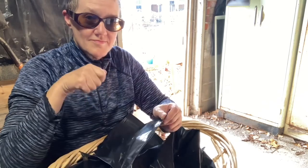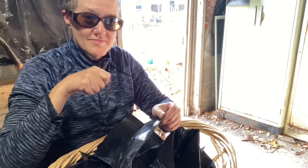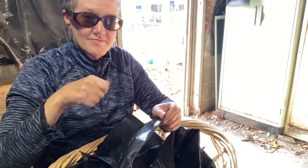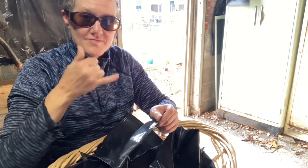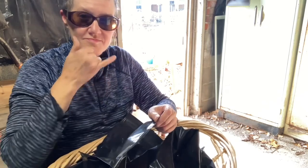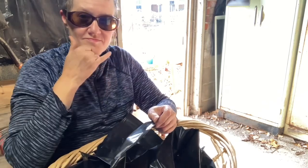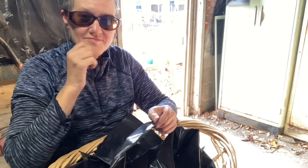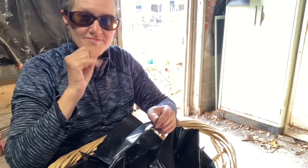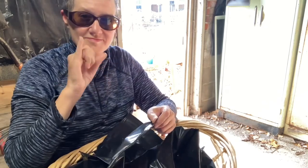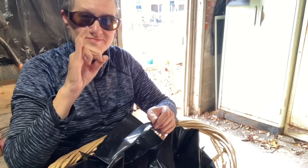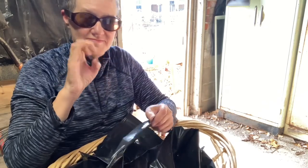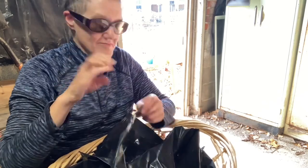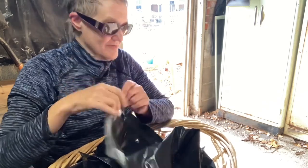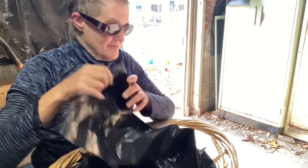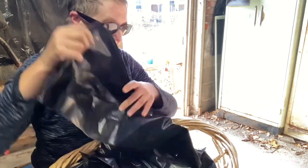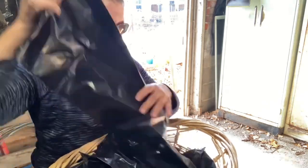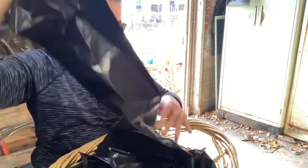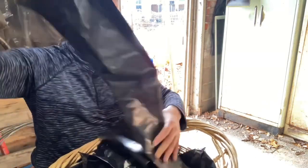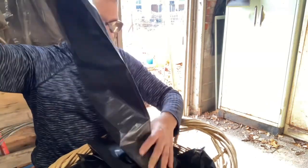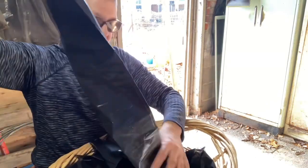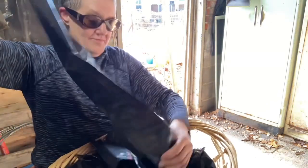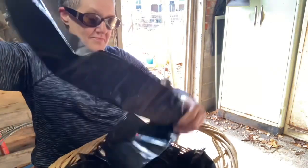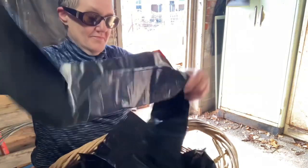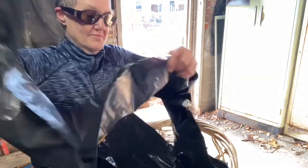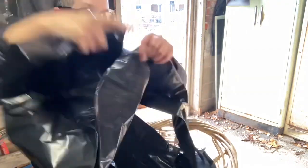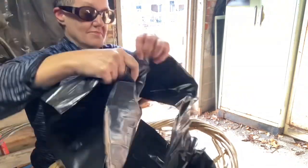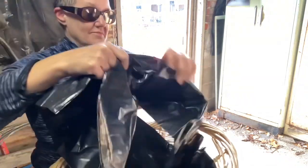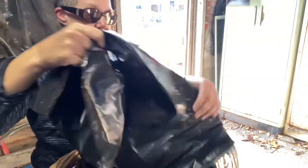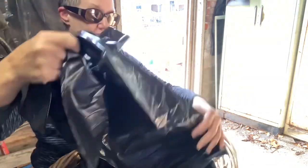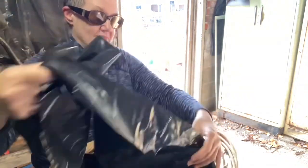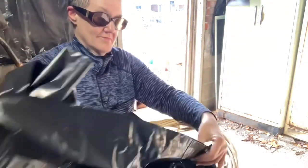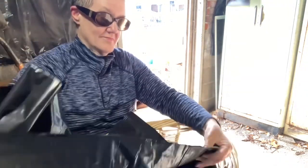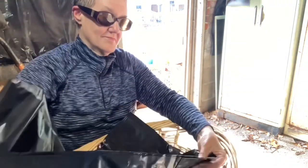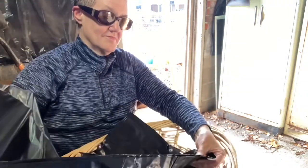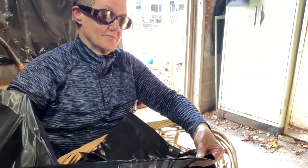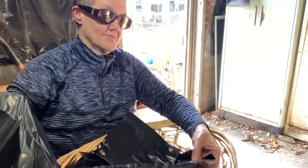bags. Make sure you don't do it on the wrong side.